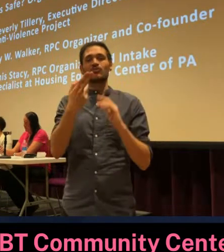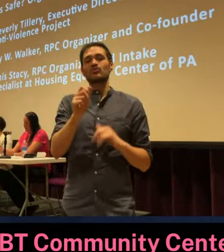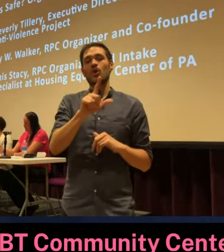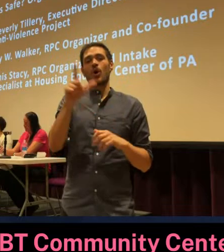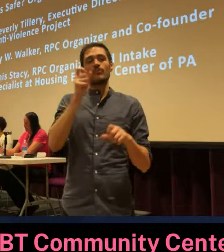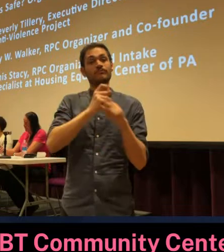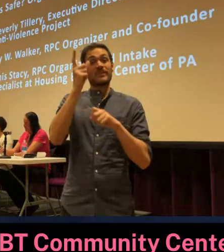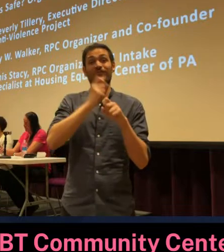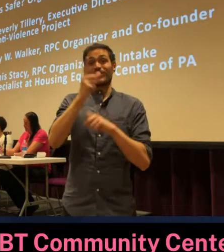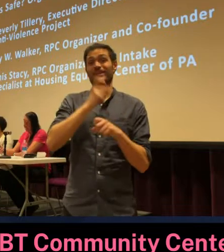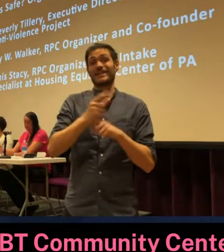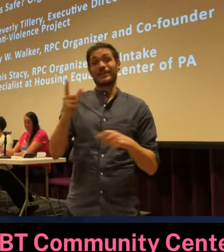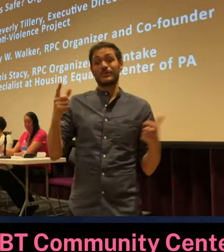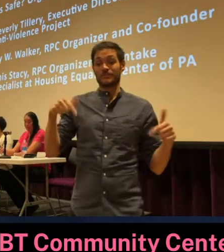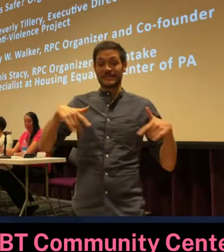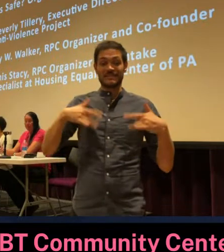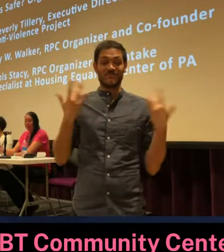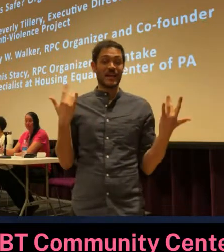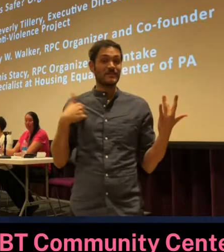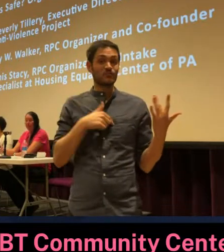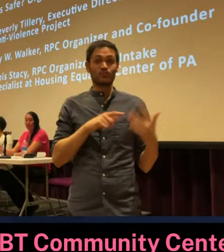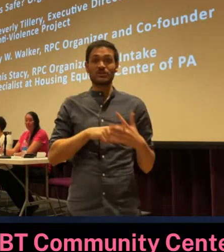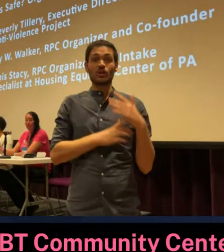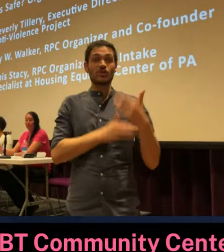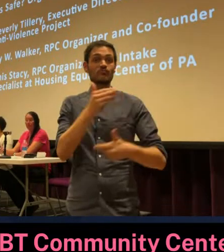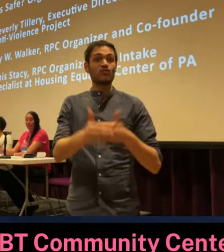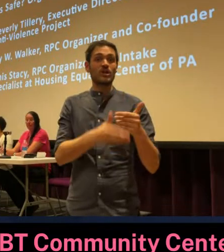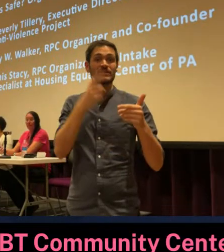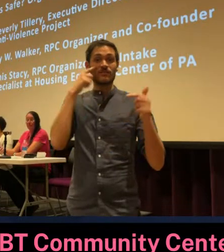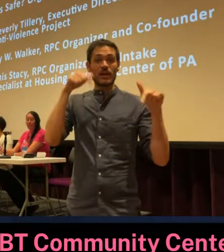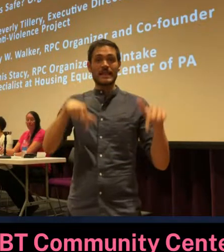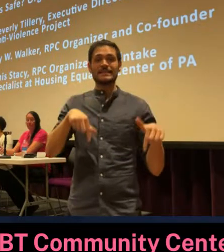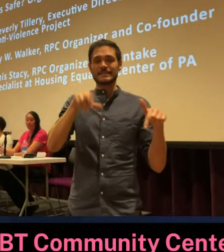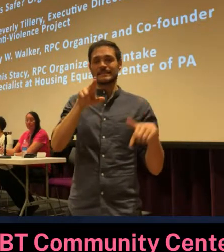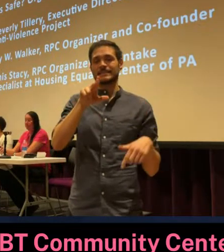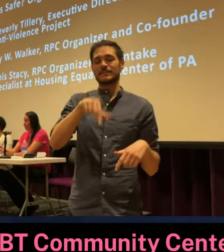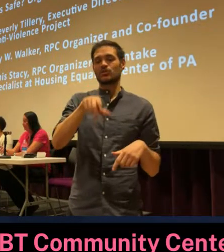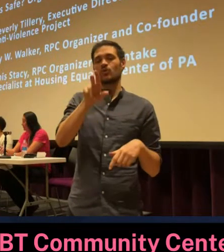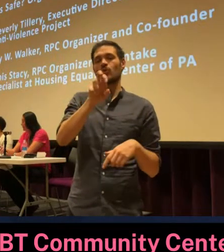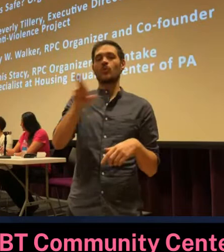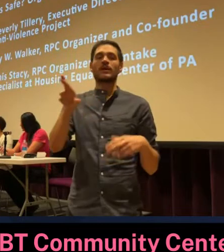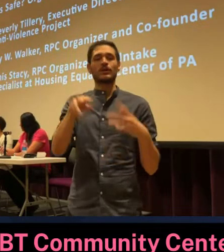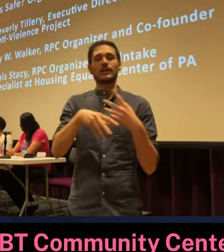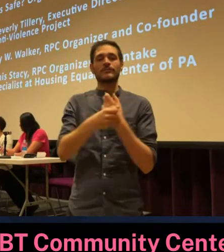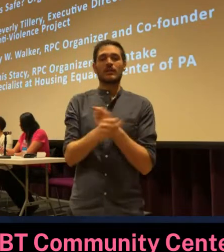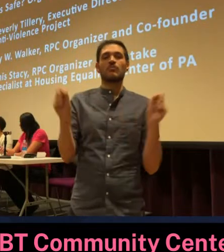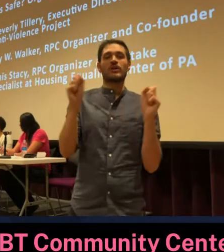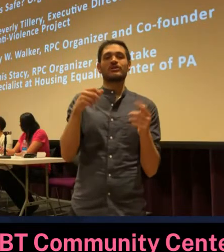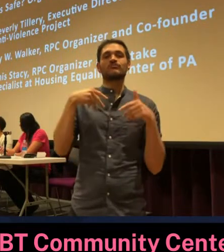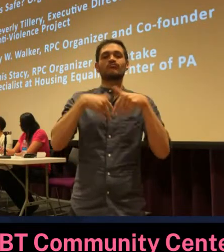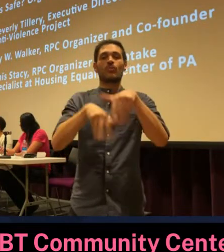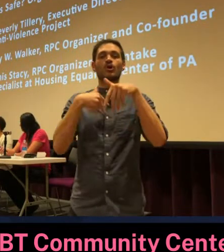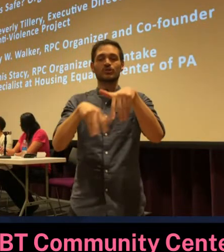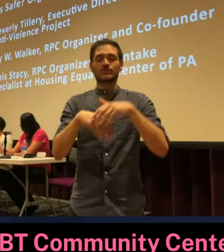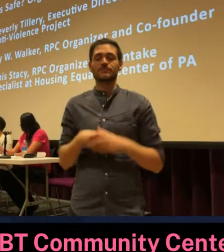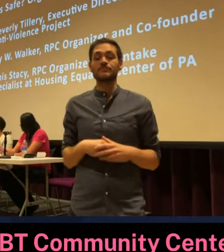the process of getting this march going. Because you know, when we get to December,